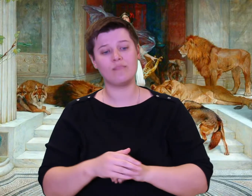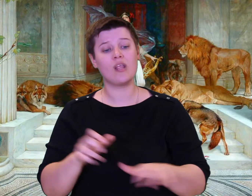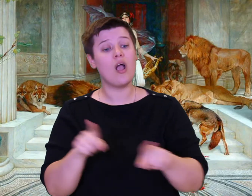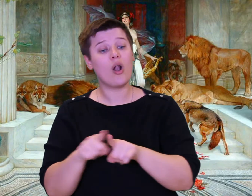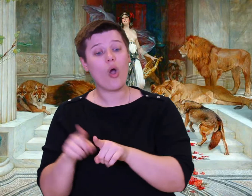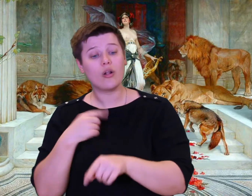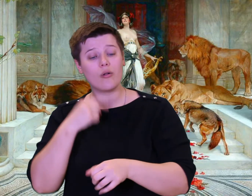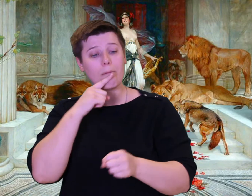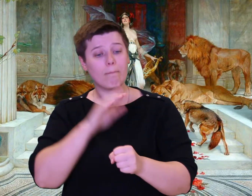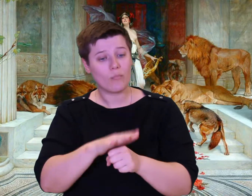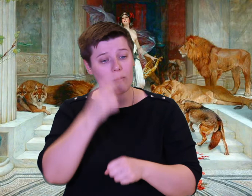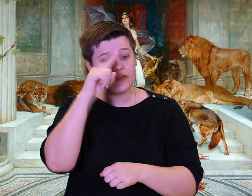dead.